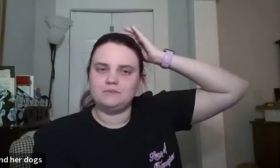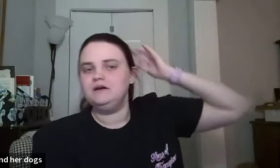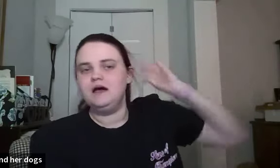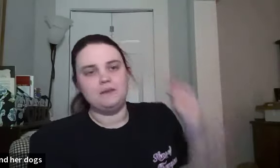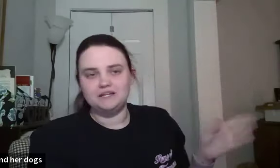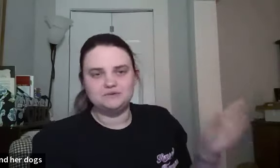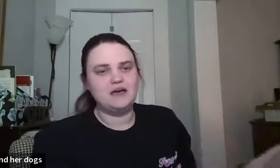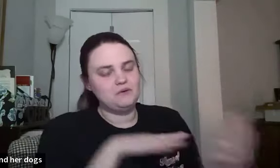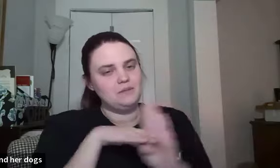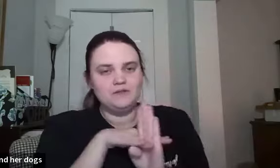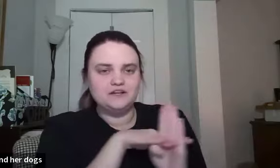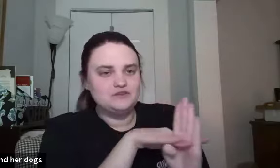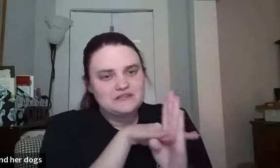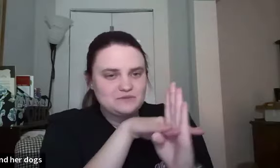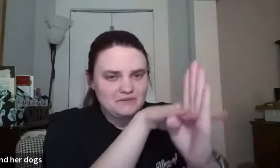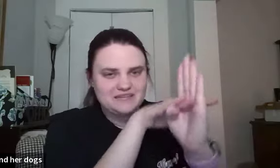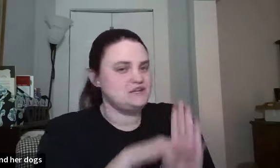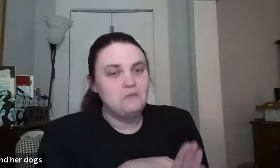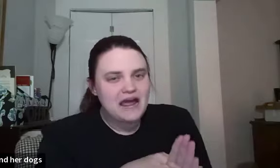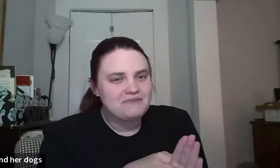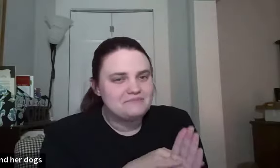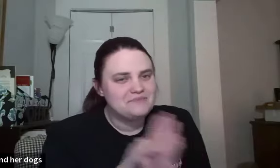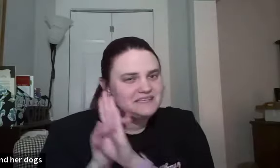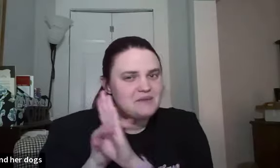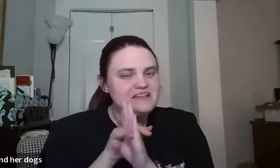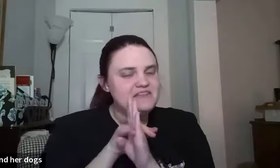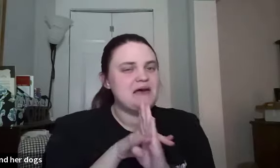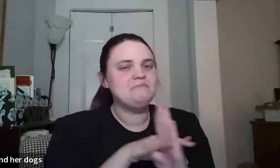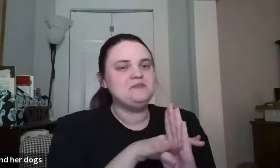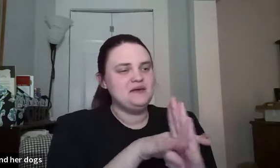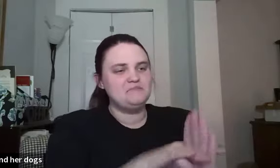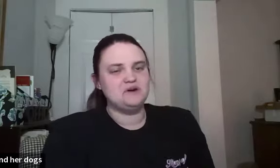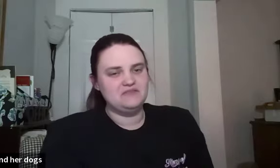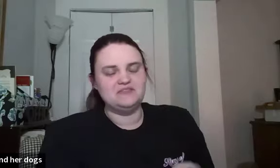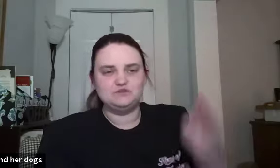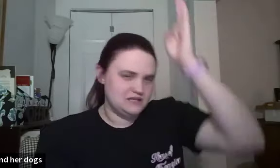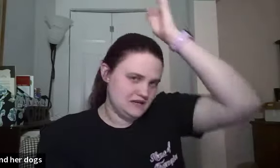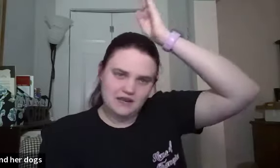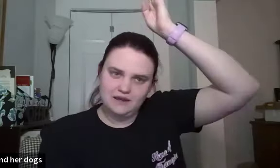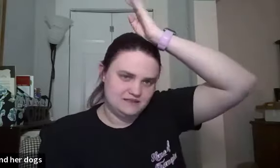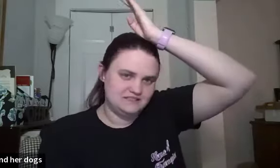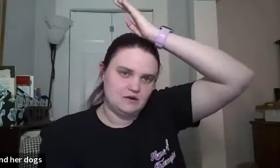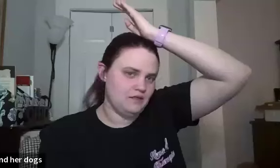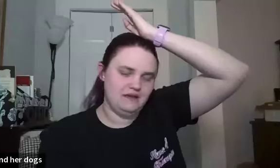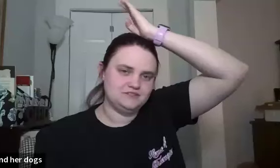about, I'm not doing that one. I'm only going to do this one because I don't want to have a mishap like that. But this one, that's all I ever